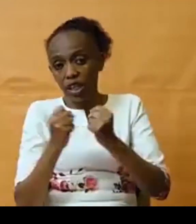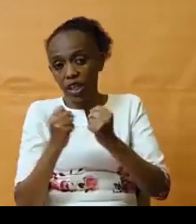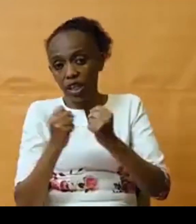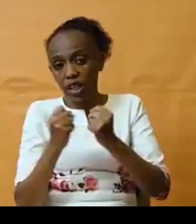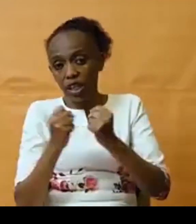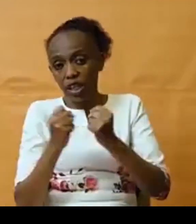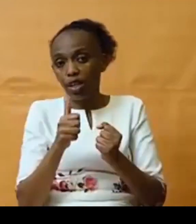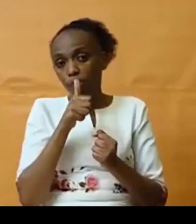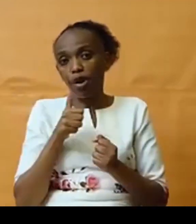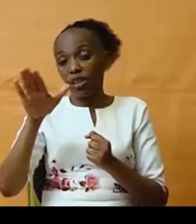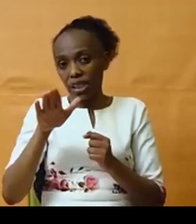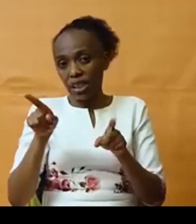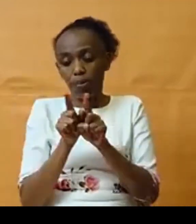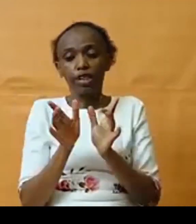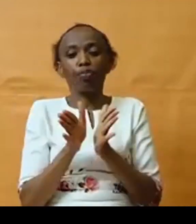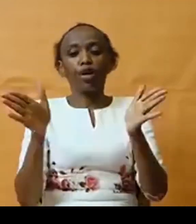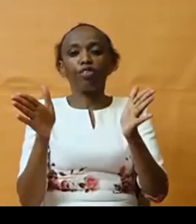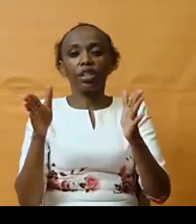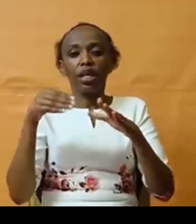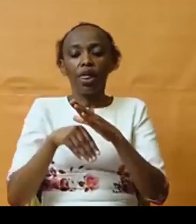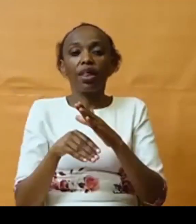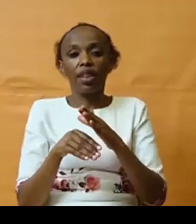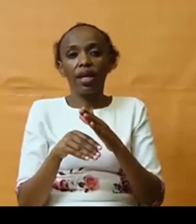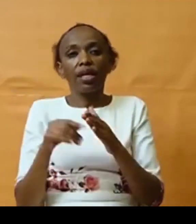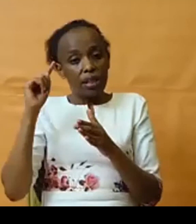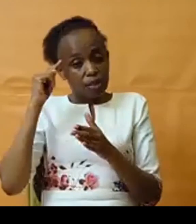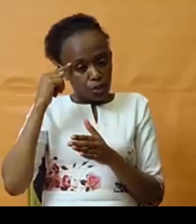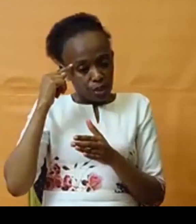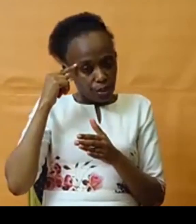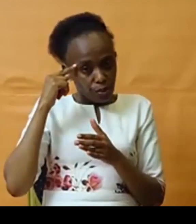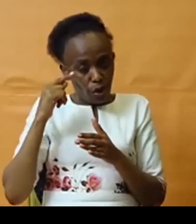clear consideration of intergenerational equity.